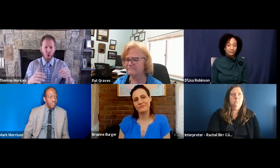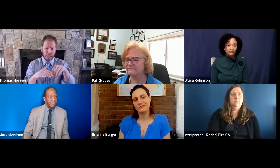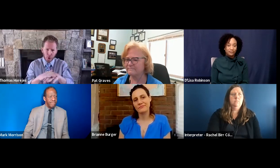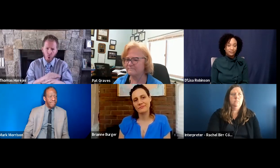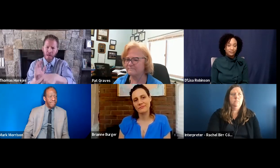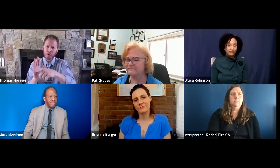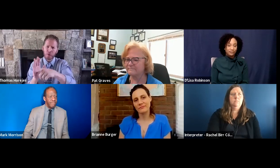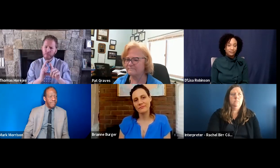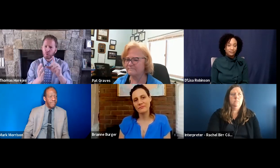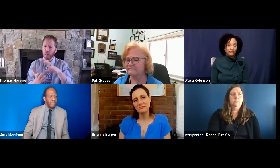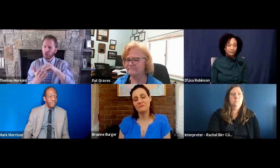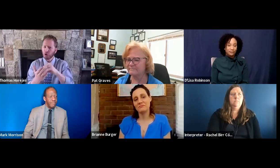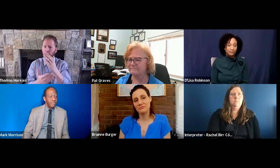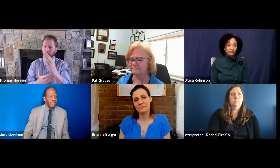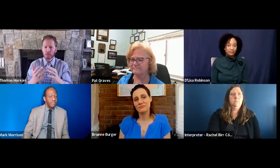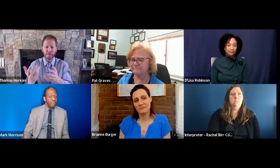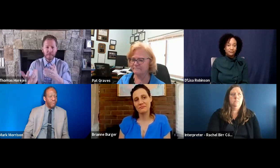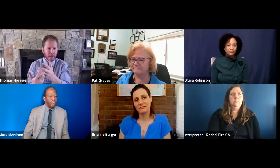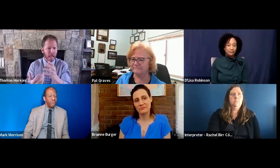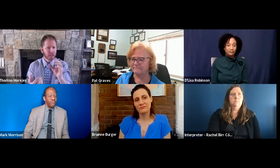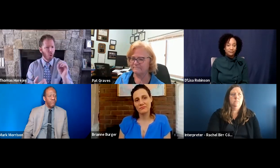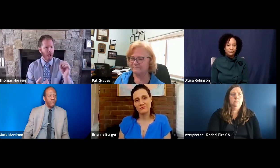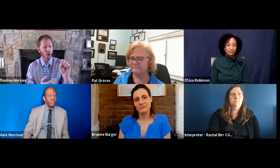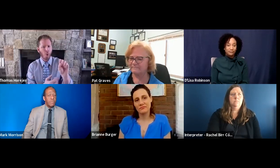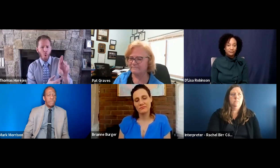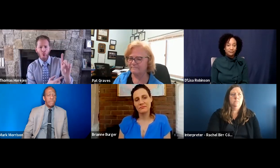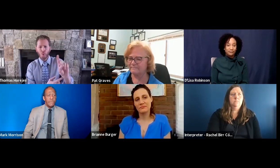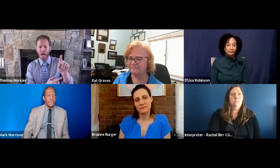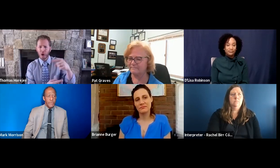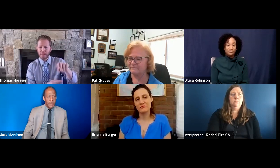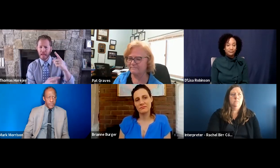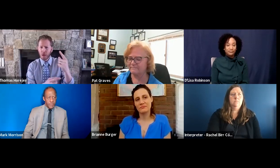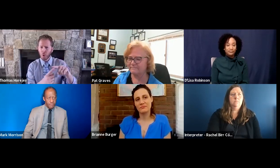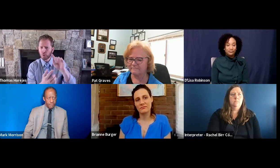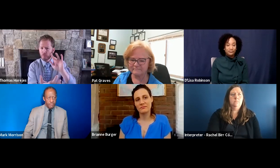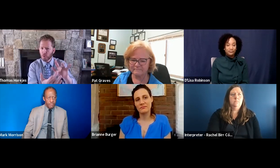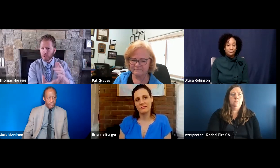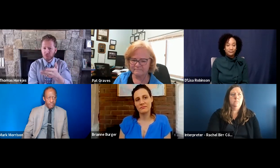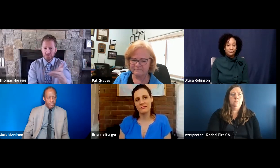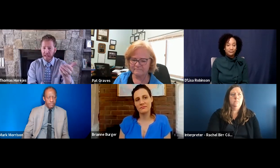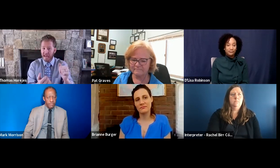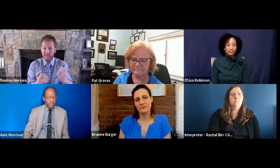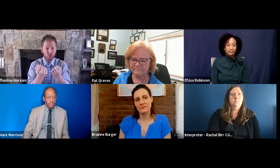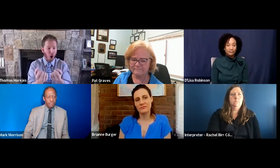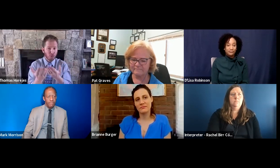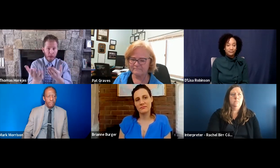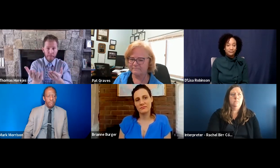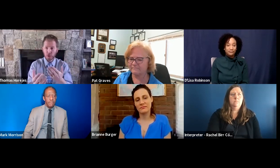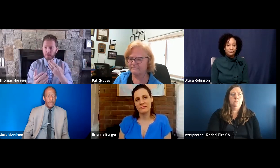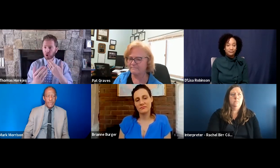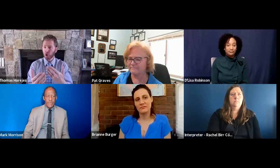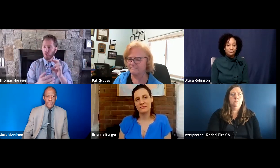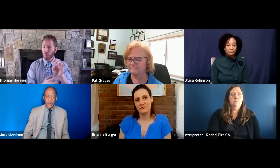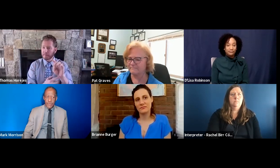a website that you might recommend our employers go in and learn some more about accommodations, or where could they